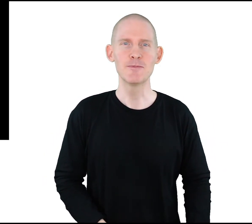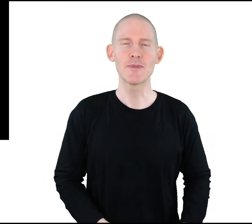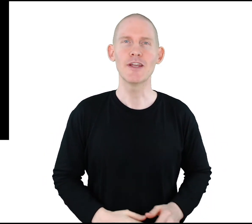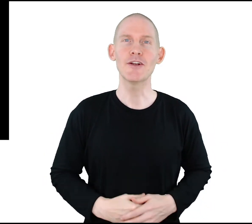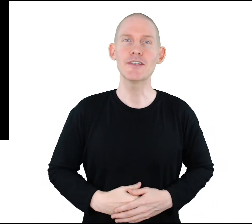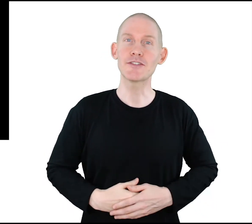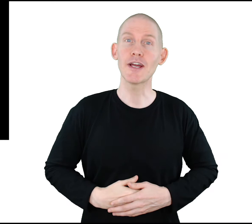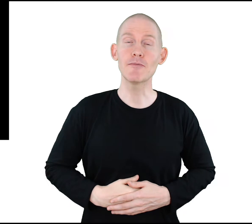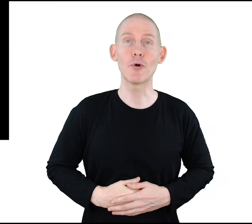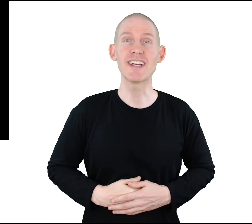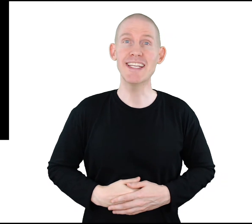Here is a sign for eat.